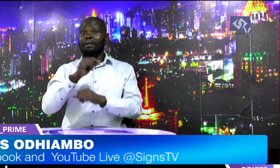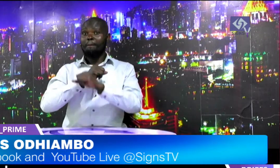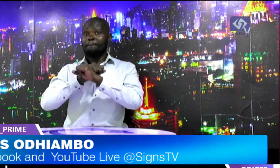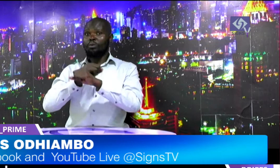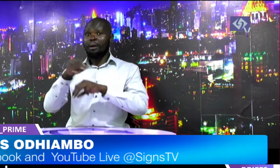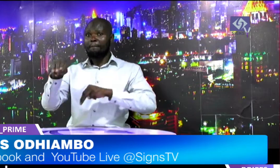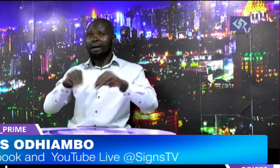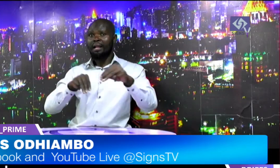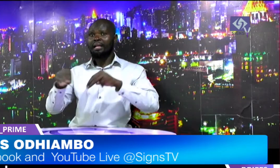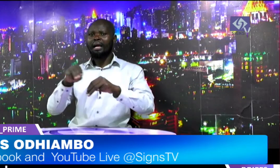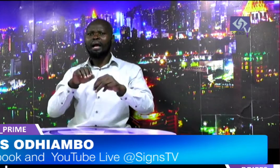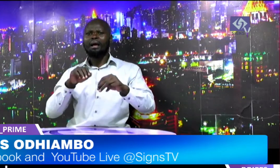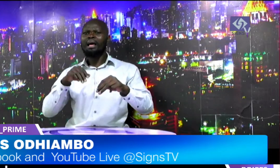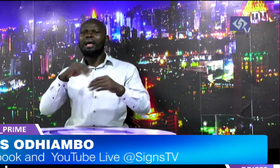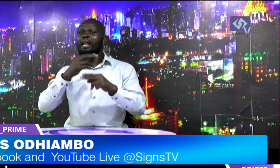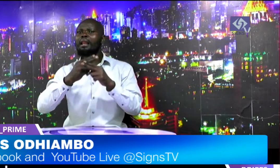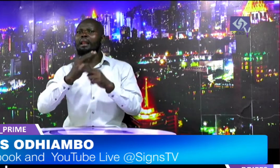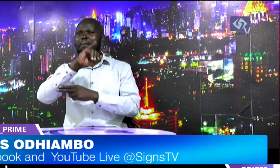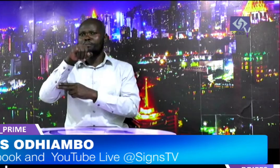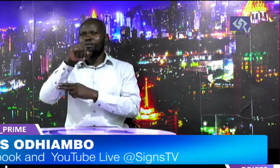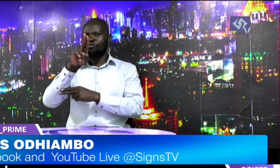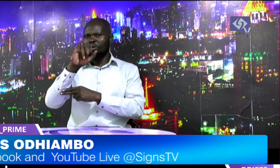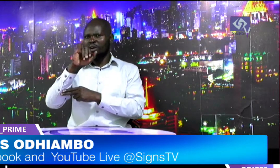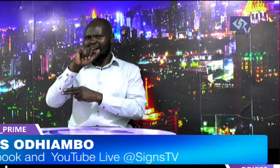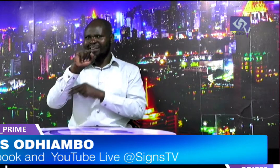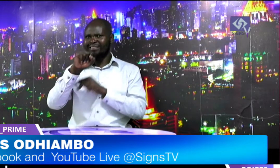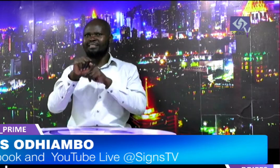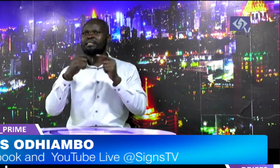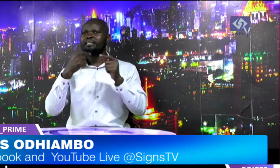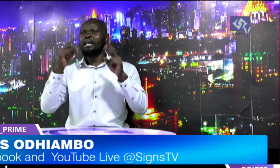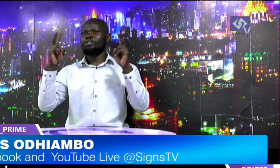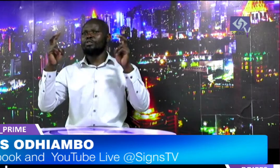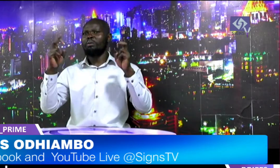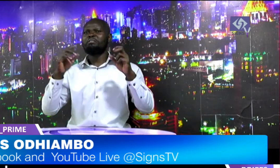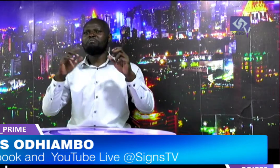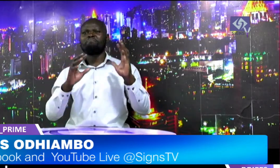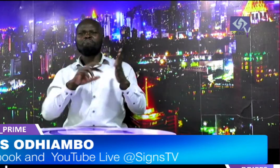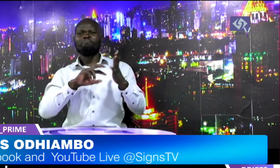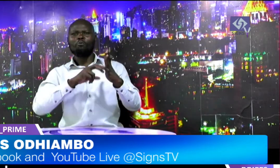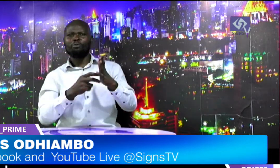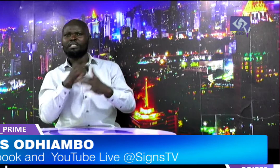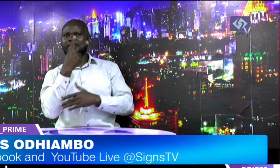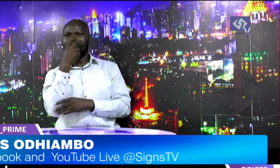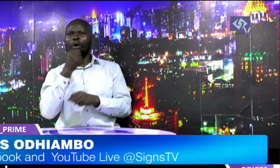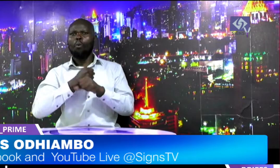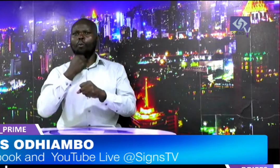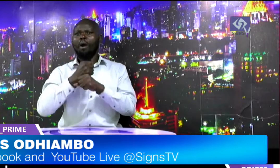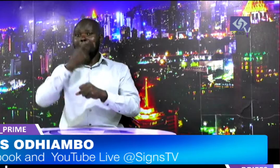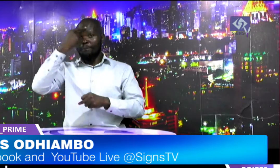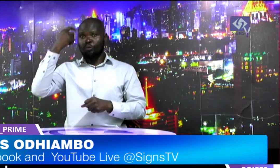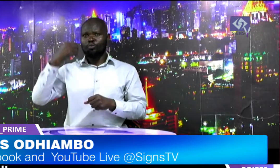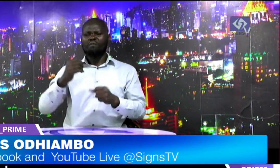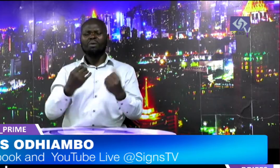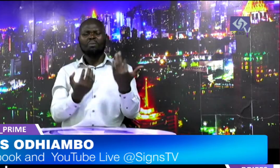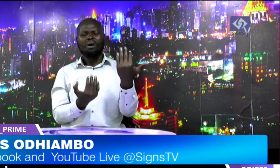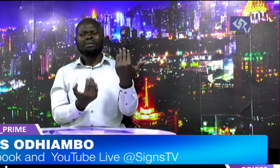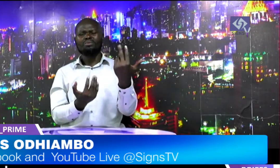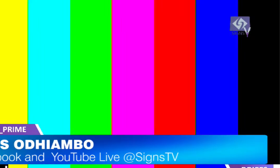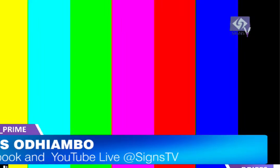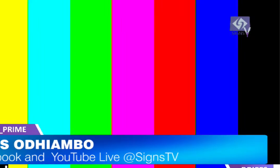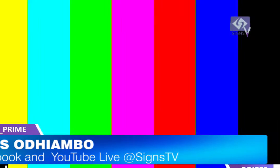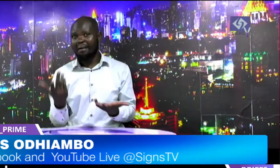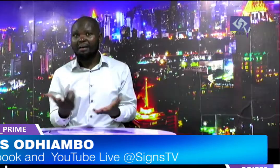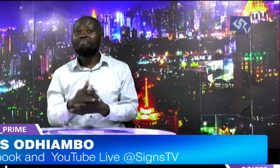in 2027. The project manager, Engineer Julius Mugon, noted the contractor suspended